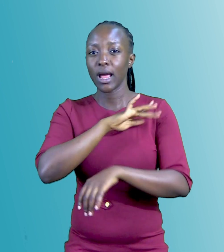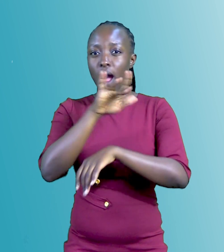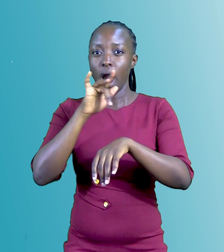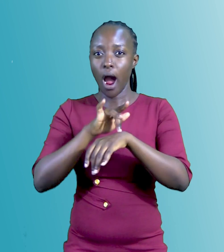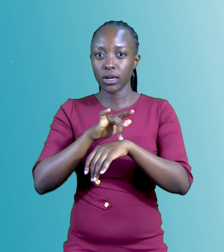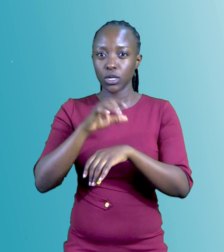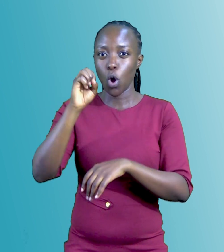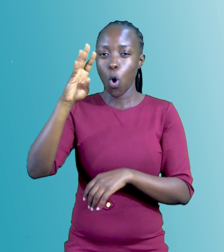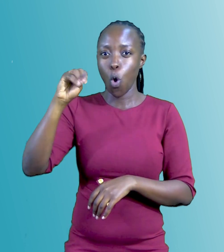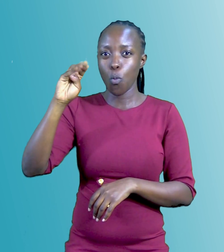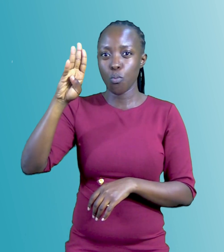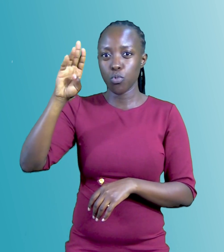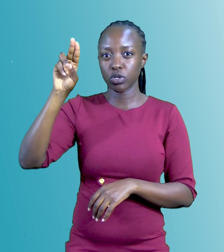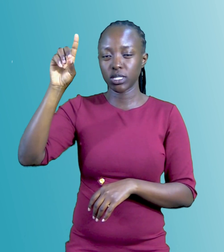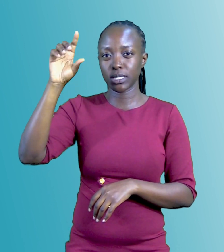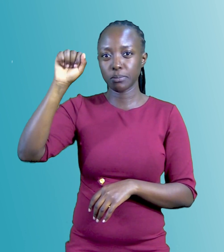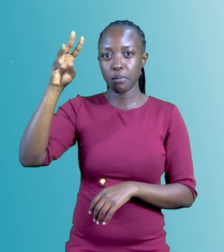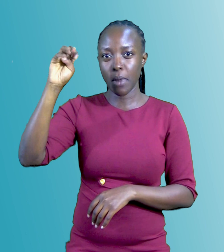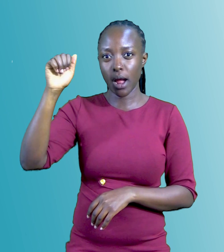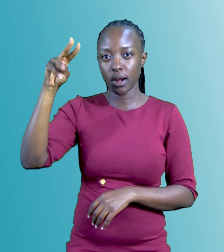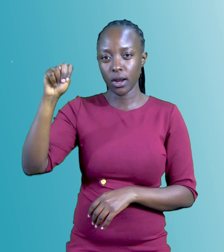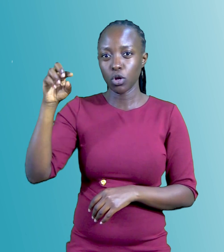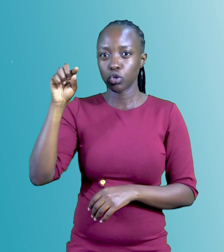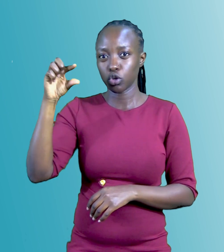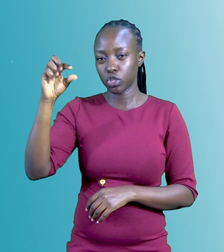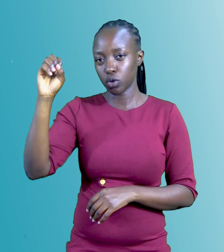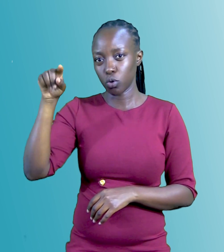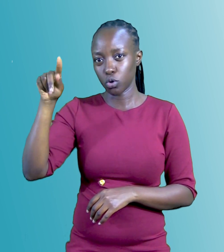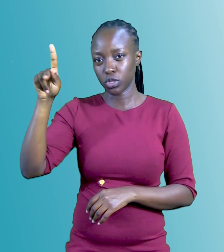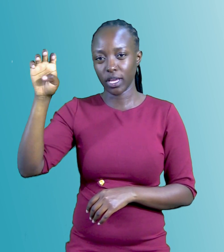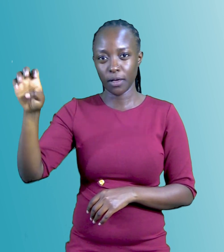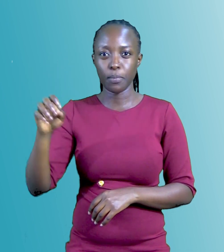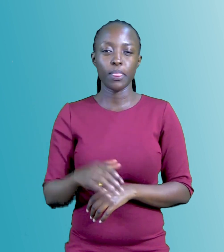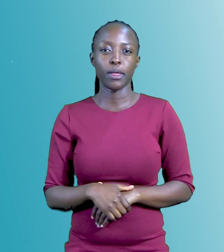complain@ombudsman.go.ke. Water Sector Trust Fund, financing the water sector.